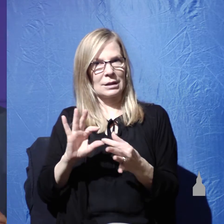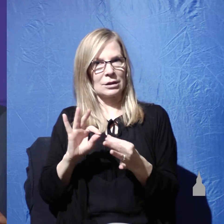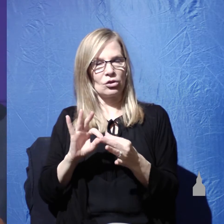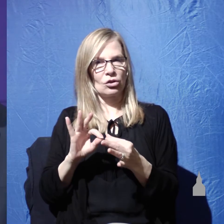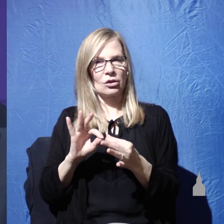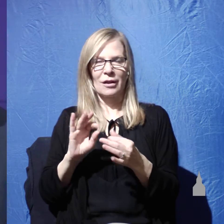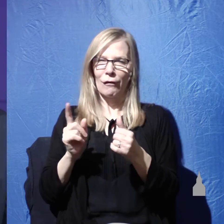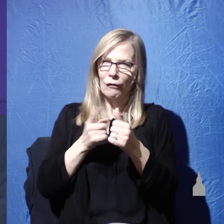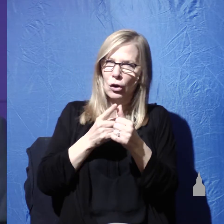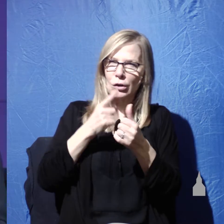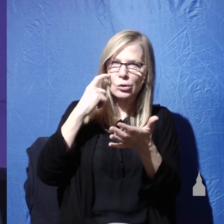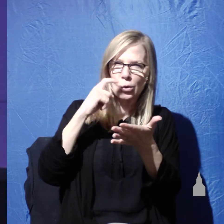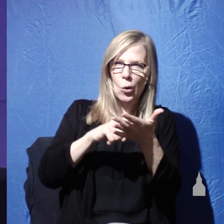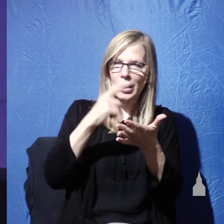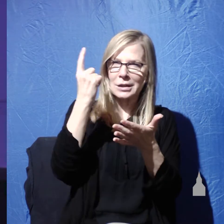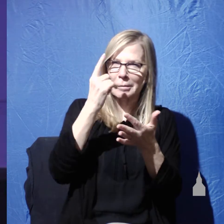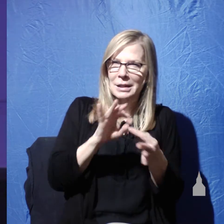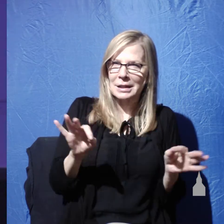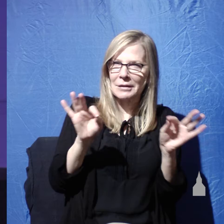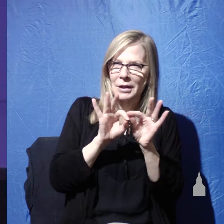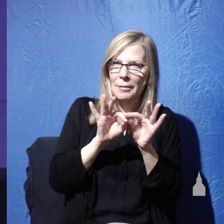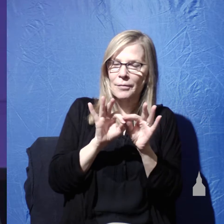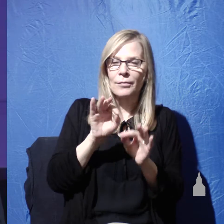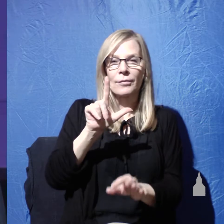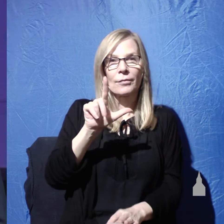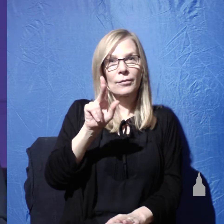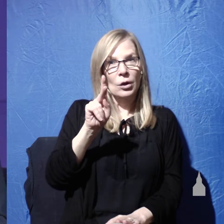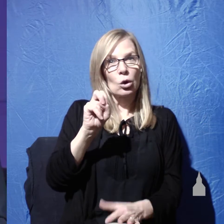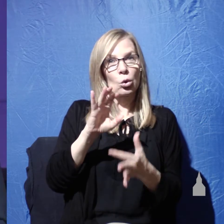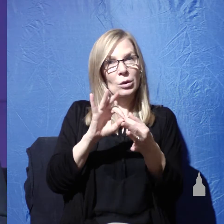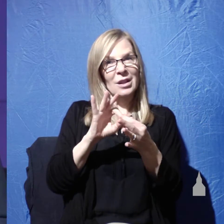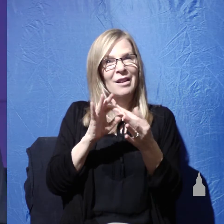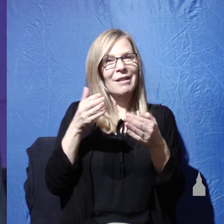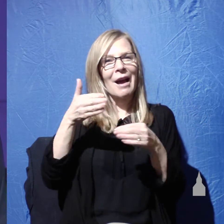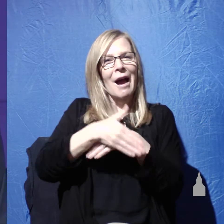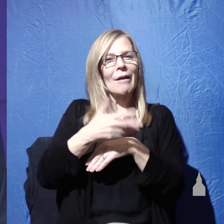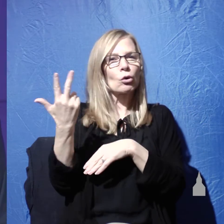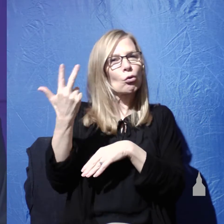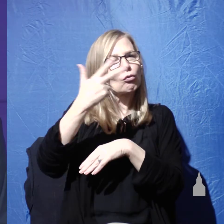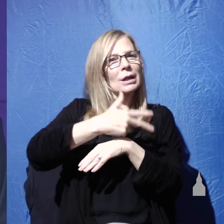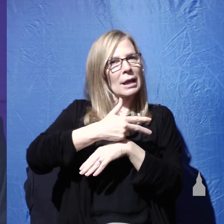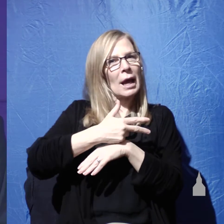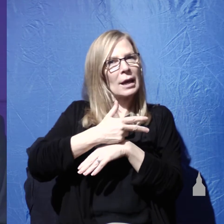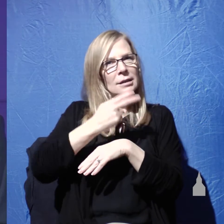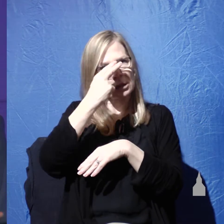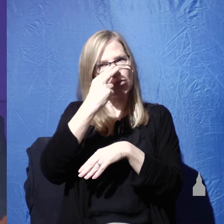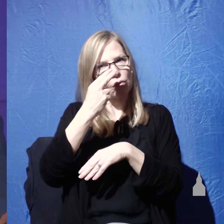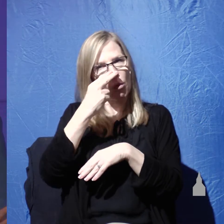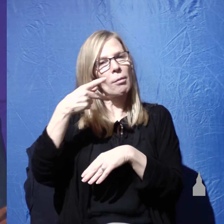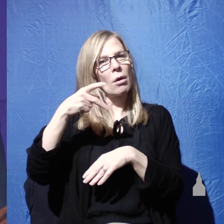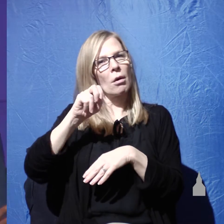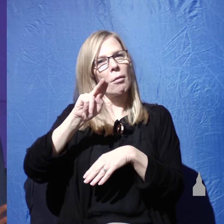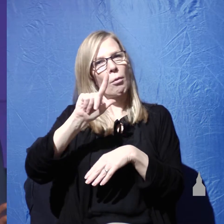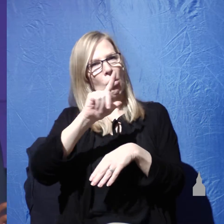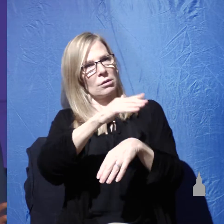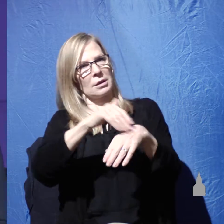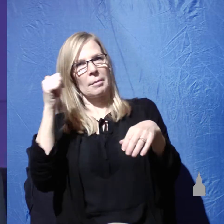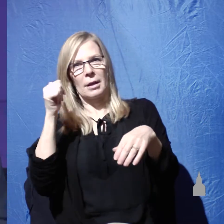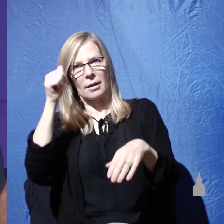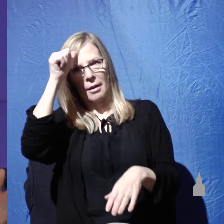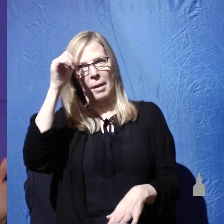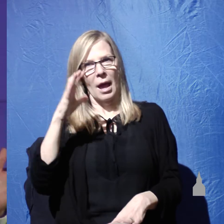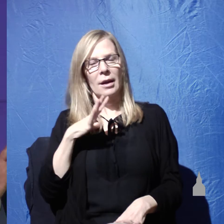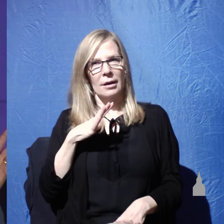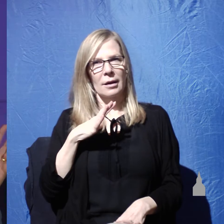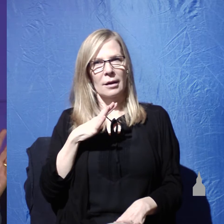something significant. Luke says that after only 3 days in Rome, Paul summoned these men. Now let's think about this.